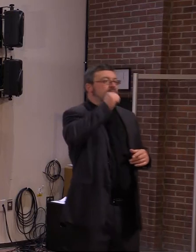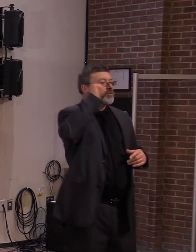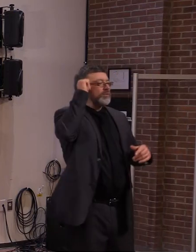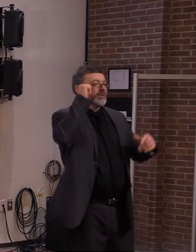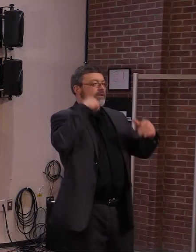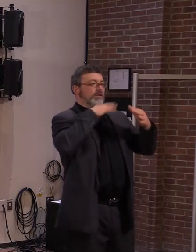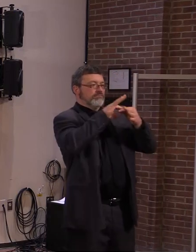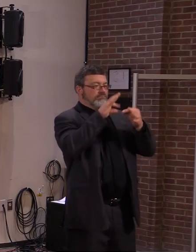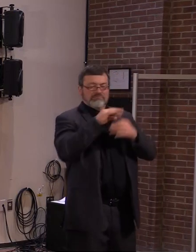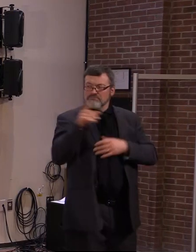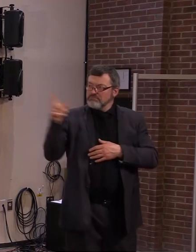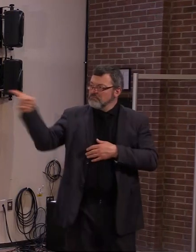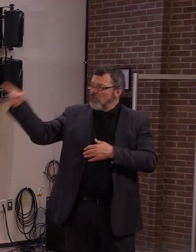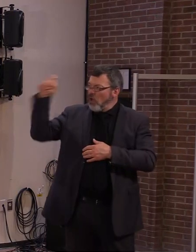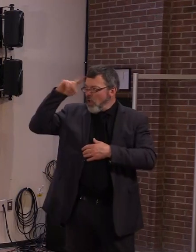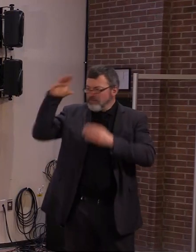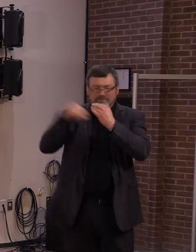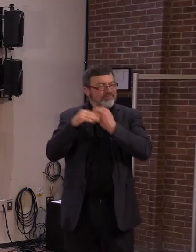gracious words